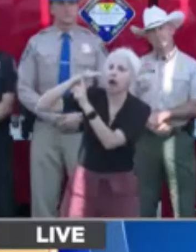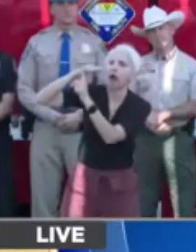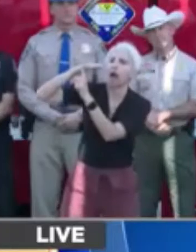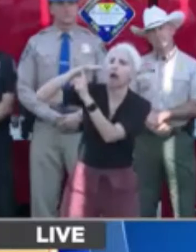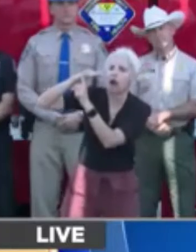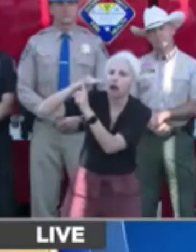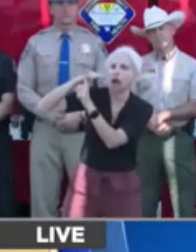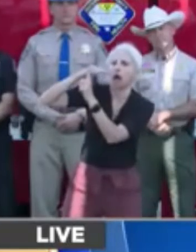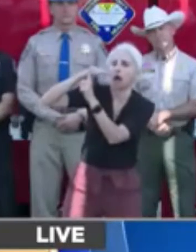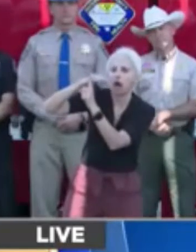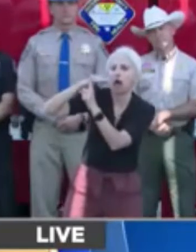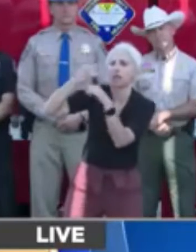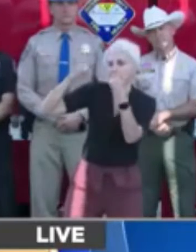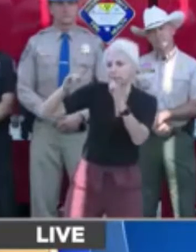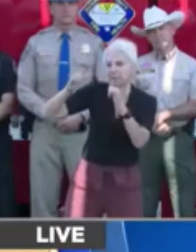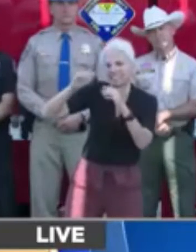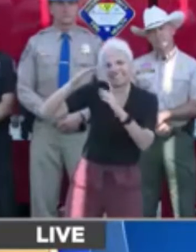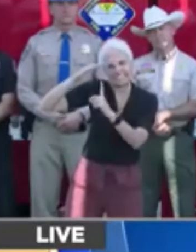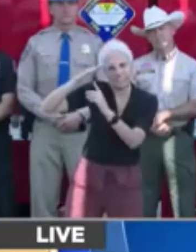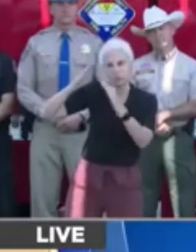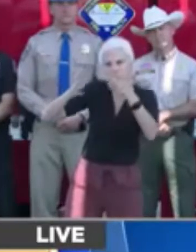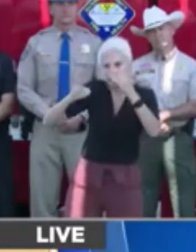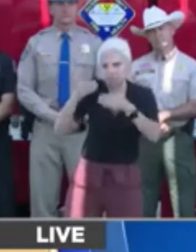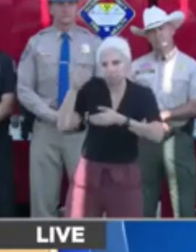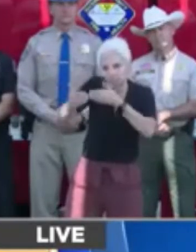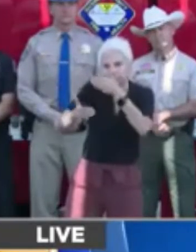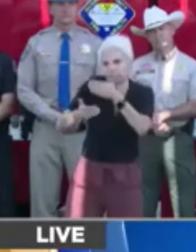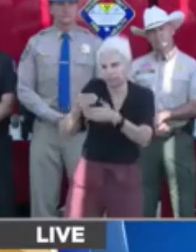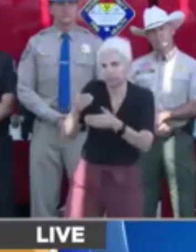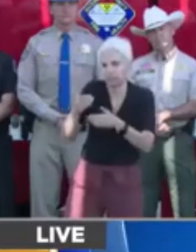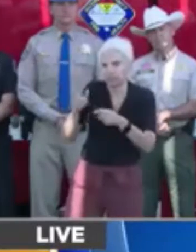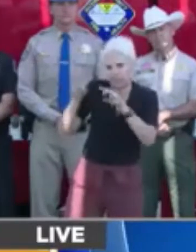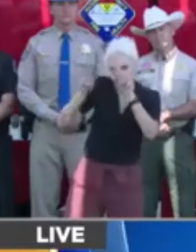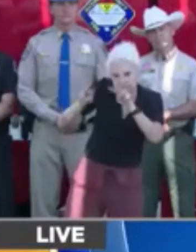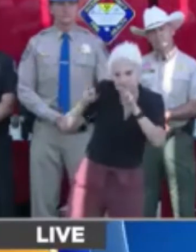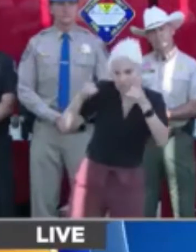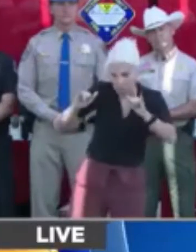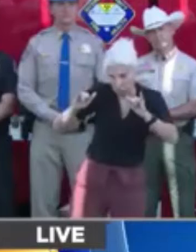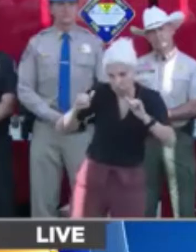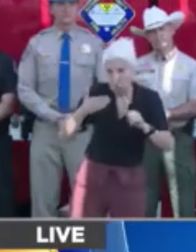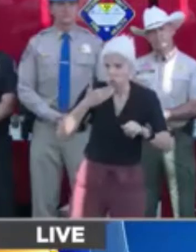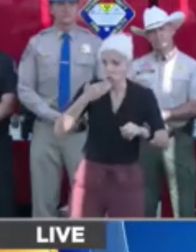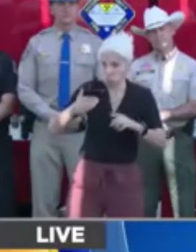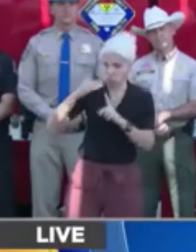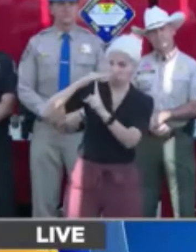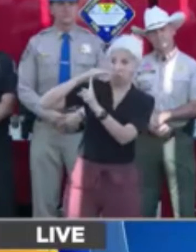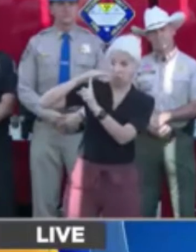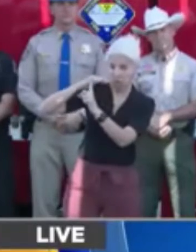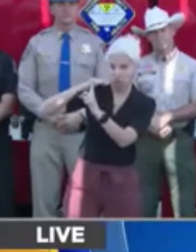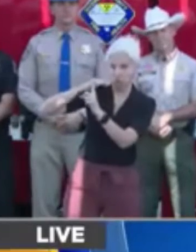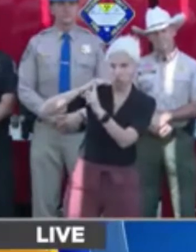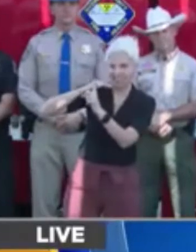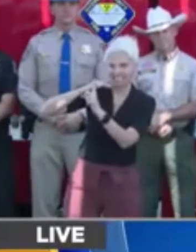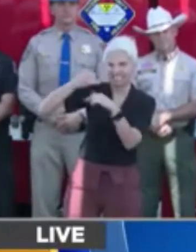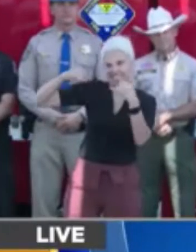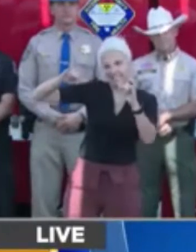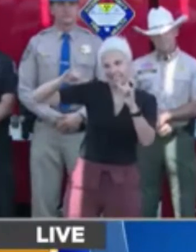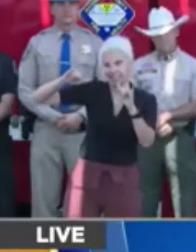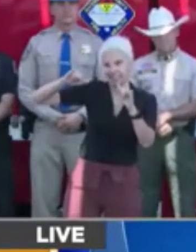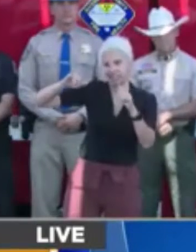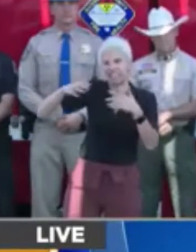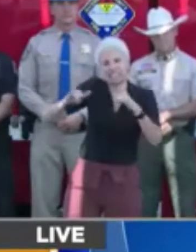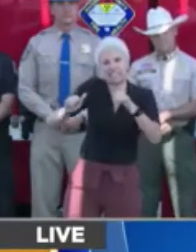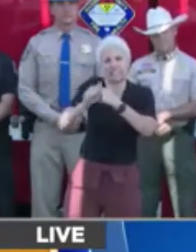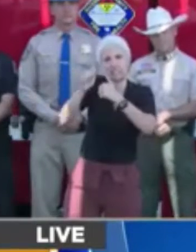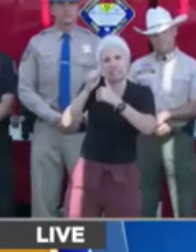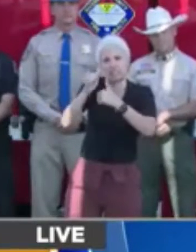anything. So at this point, we are trending in a way we want to go, but still too dangerous to have